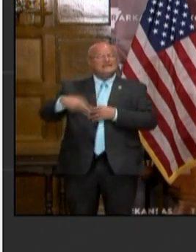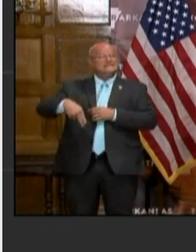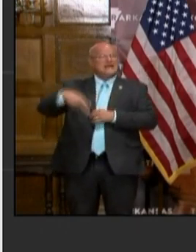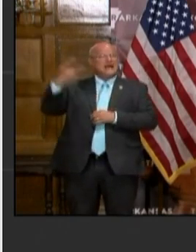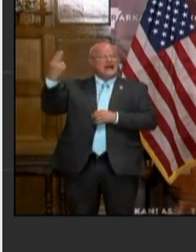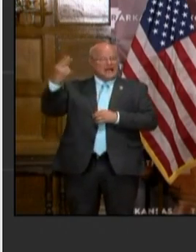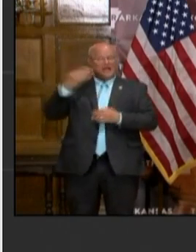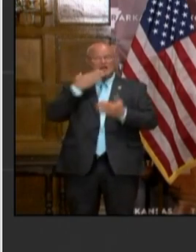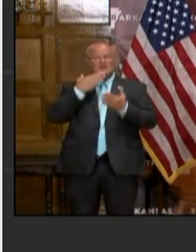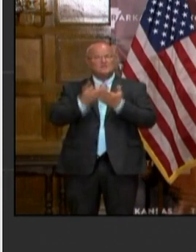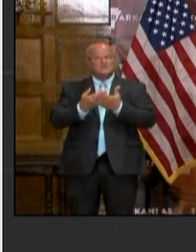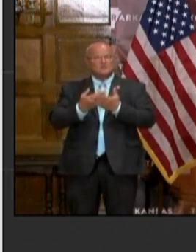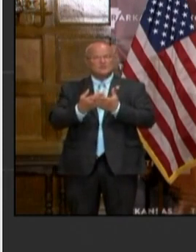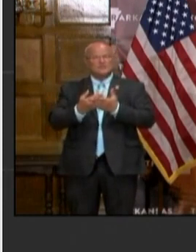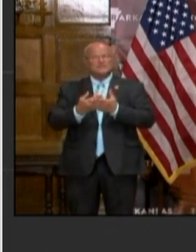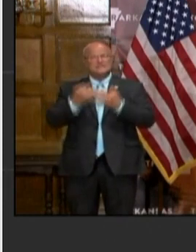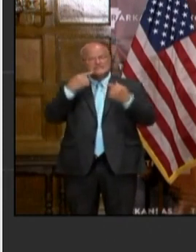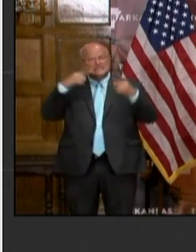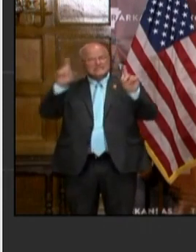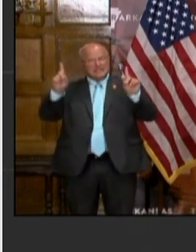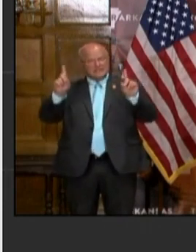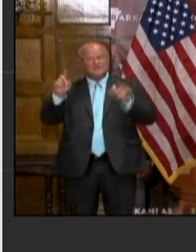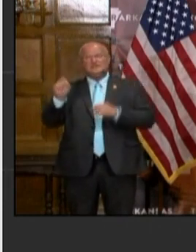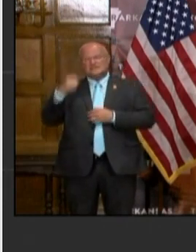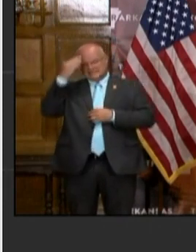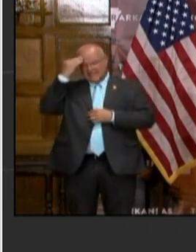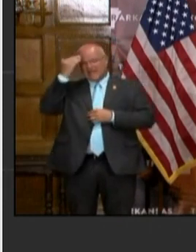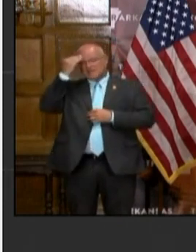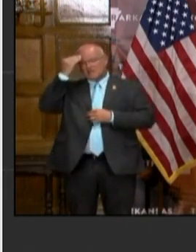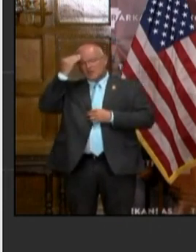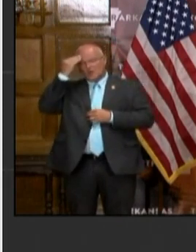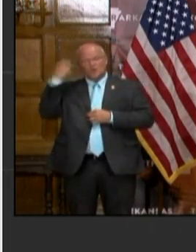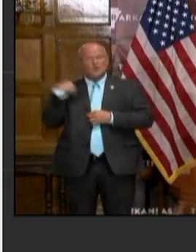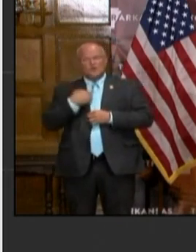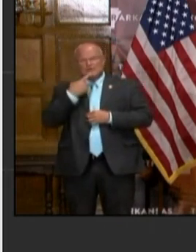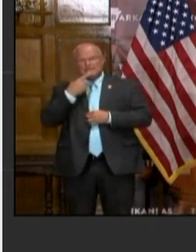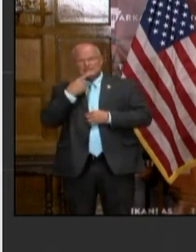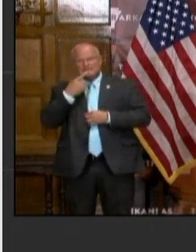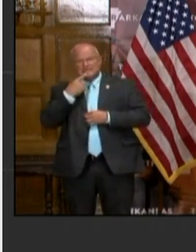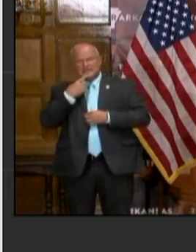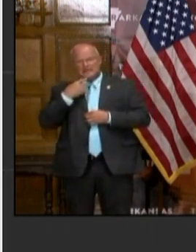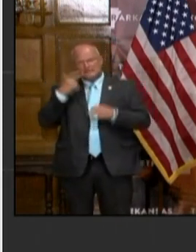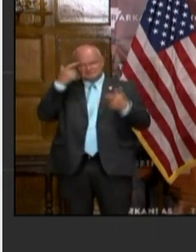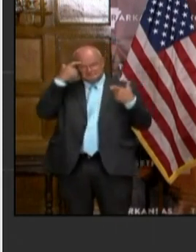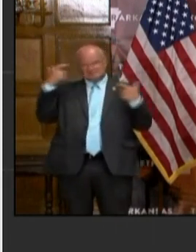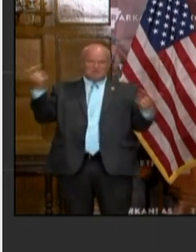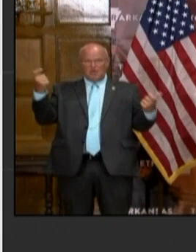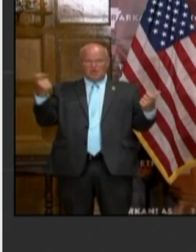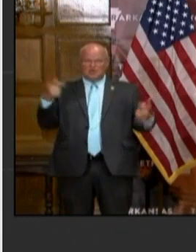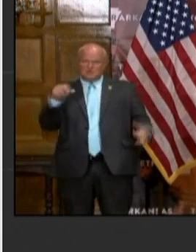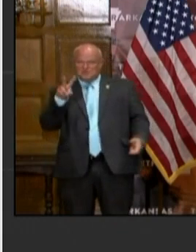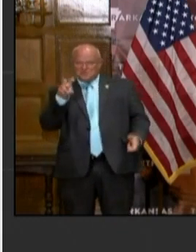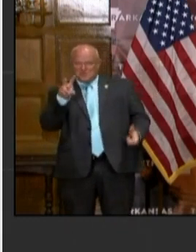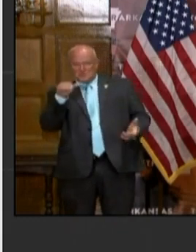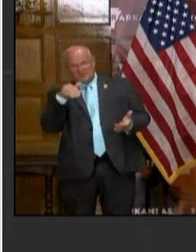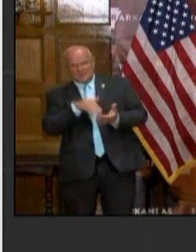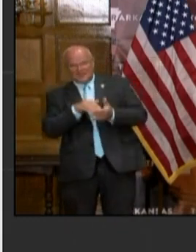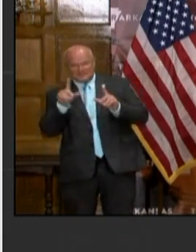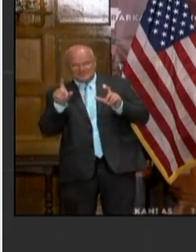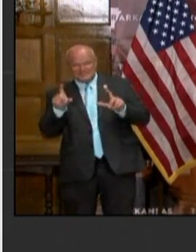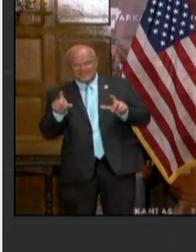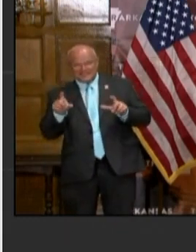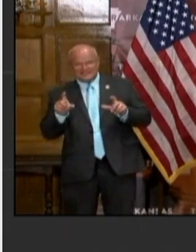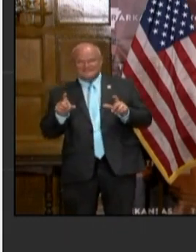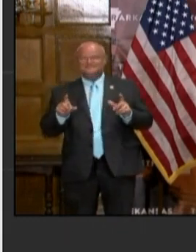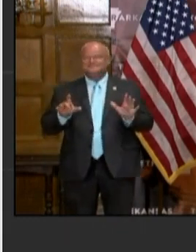that's a high watermark. It is very successful. And yes, I know we said in a cocky moment that we're going to do 200,000